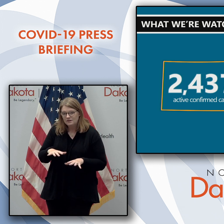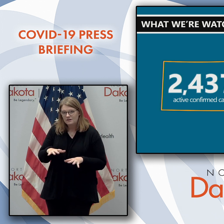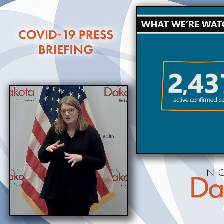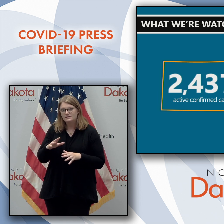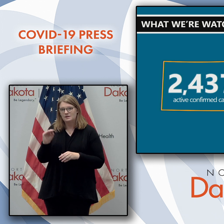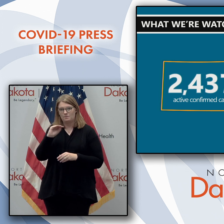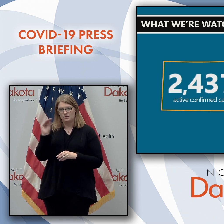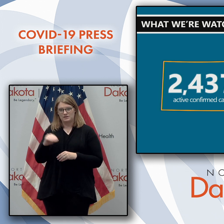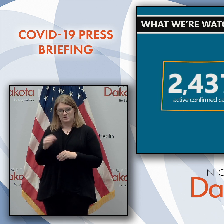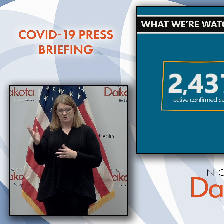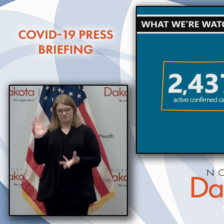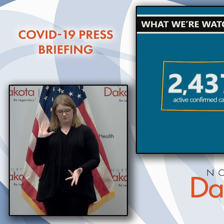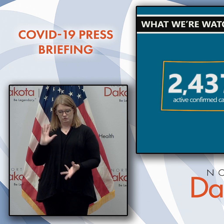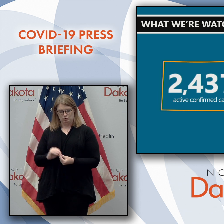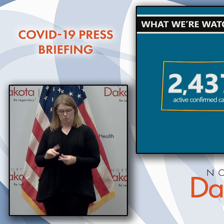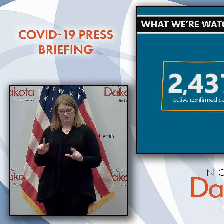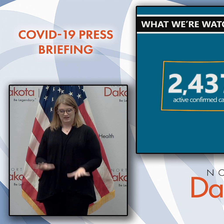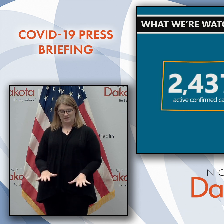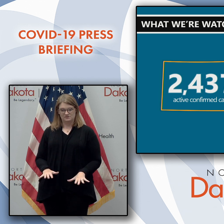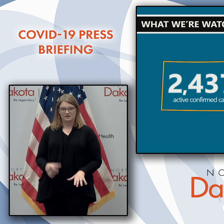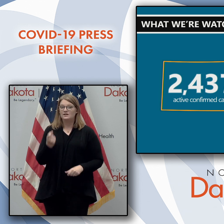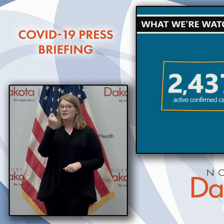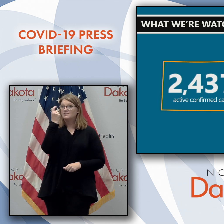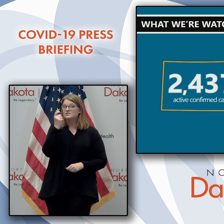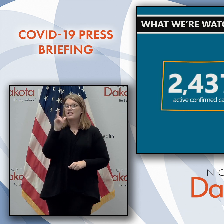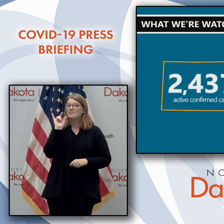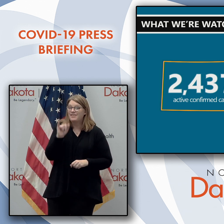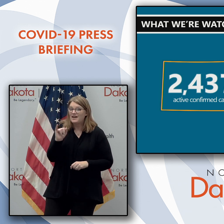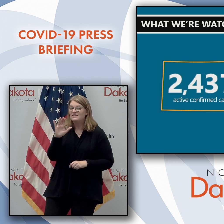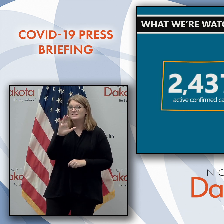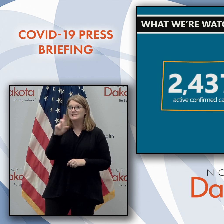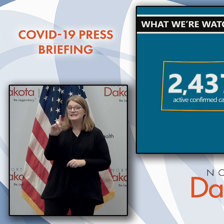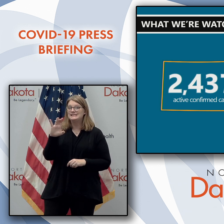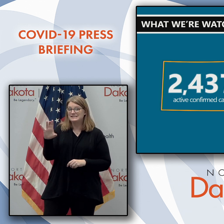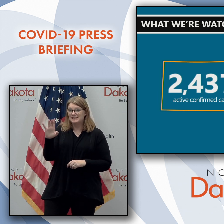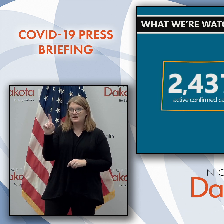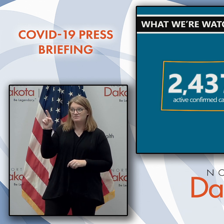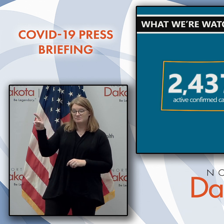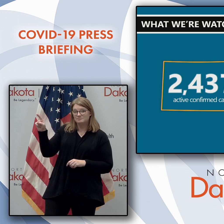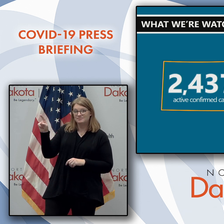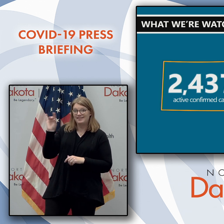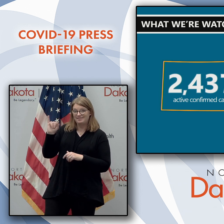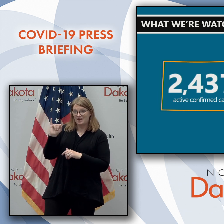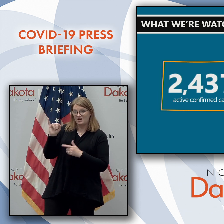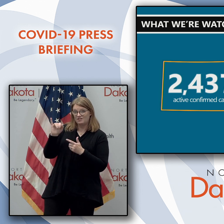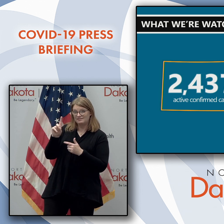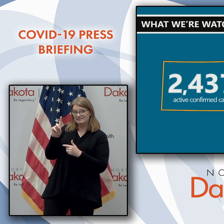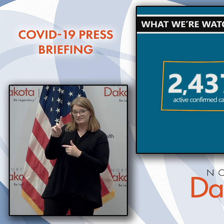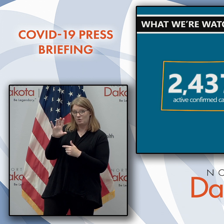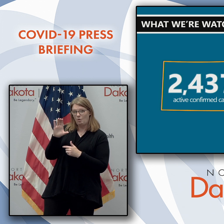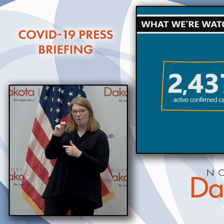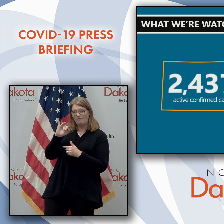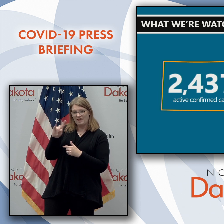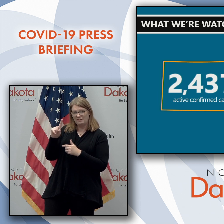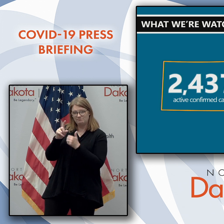is the way that the official CDC COVID data tracker calculates percent